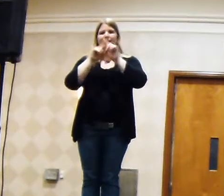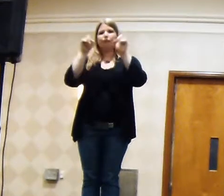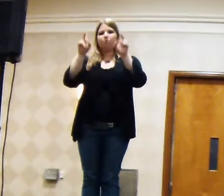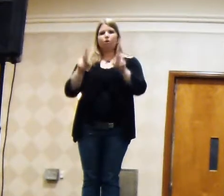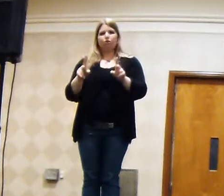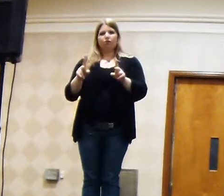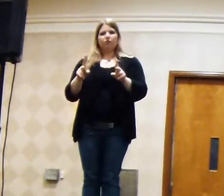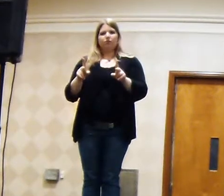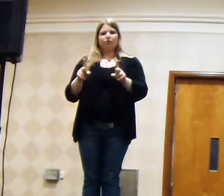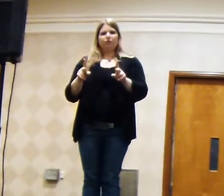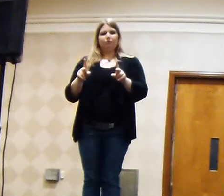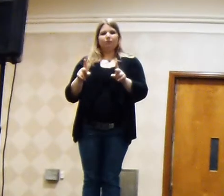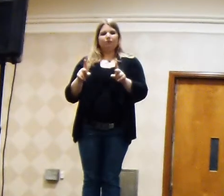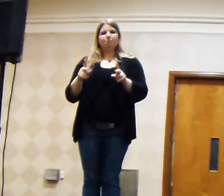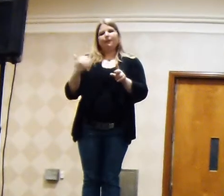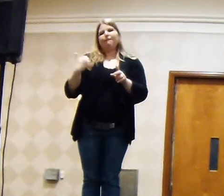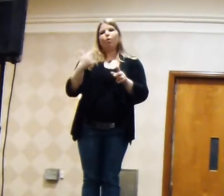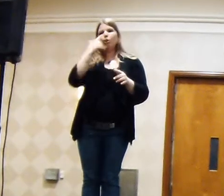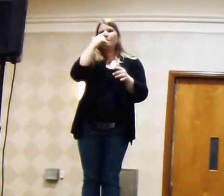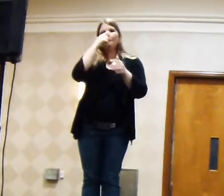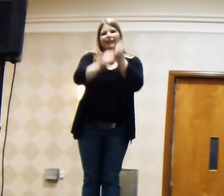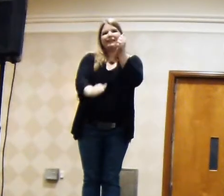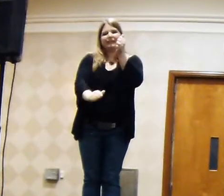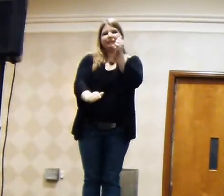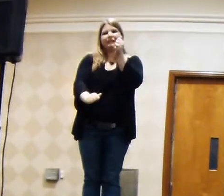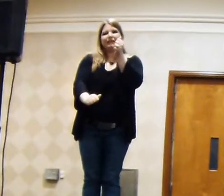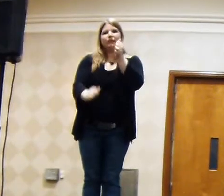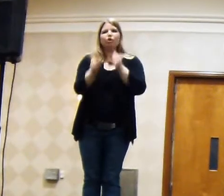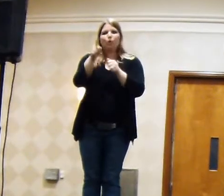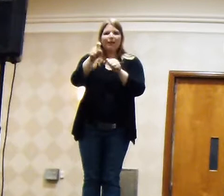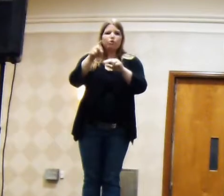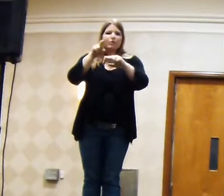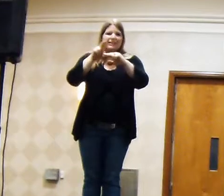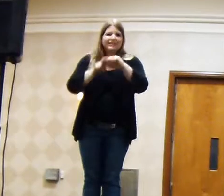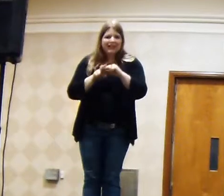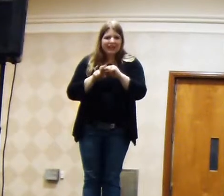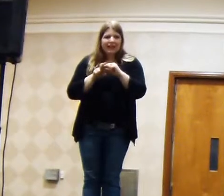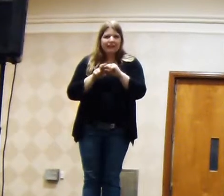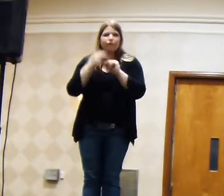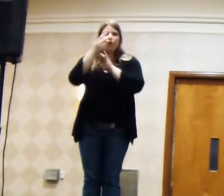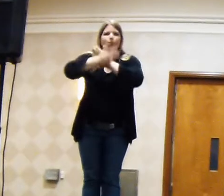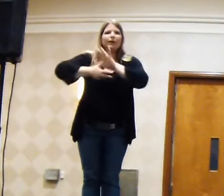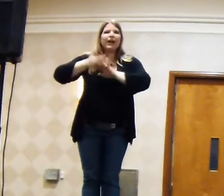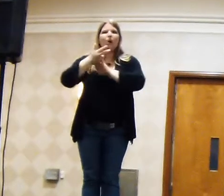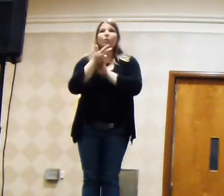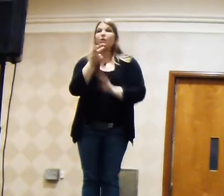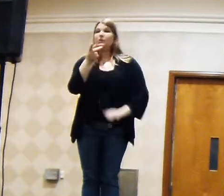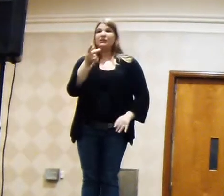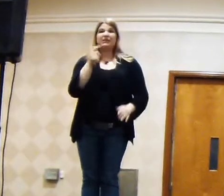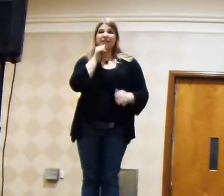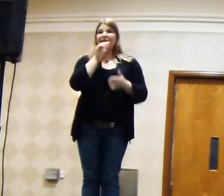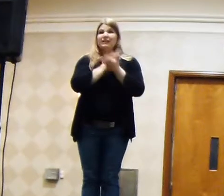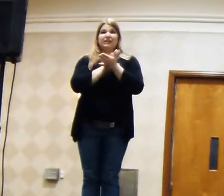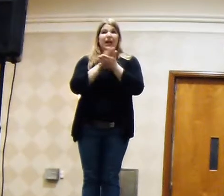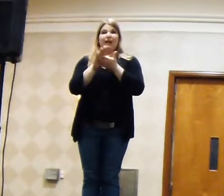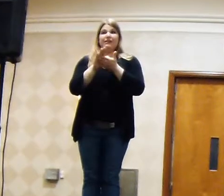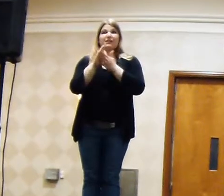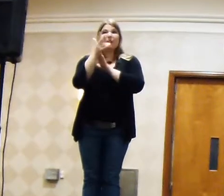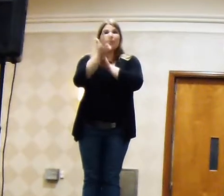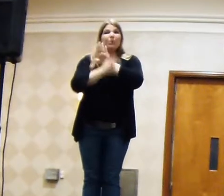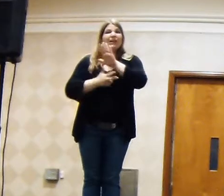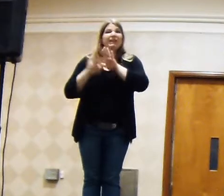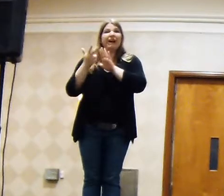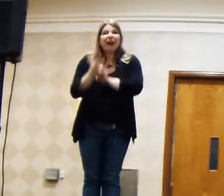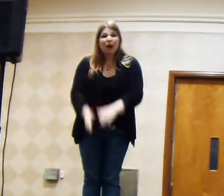The makeup artist was really mean. So when you have to sit there in someone's space for 3 hours and they're, you know, because it's